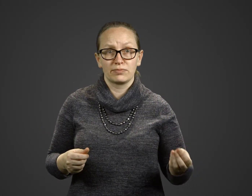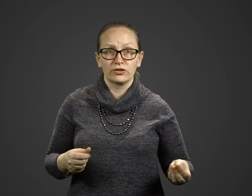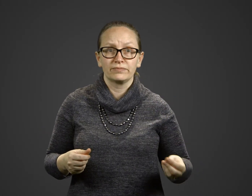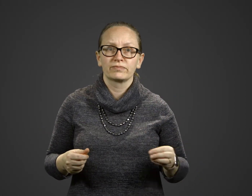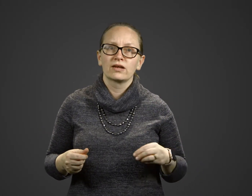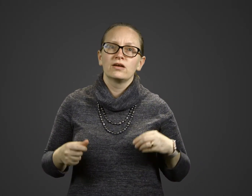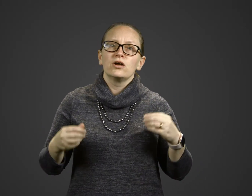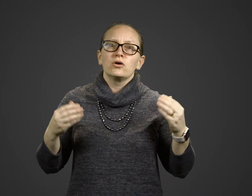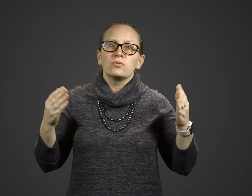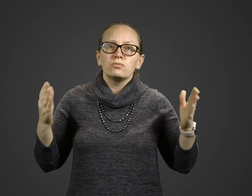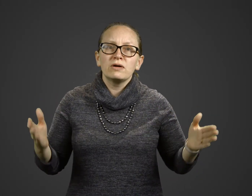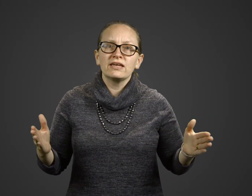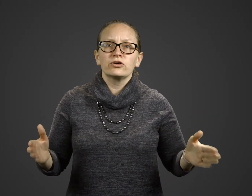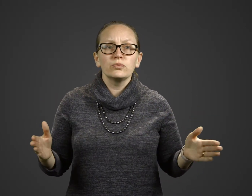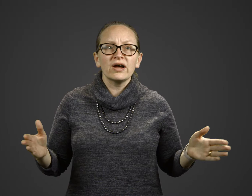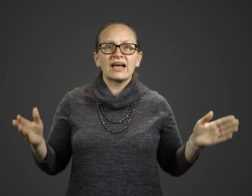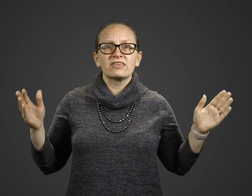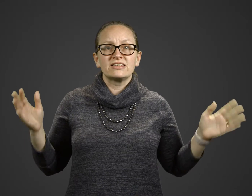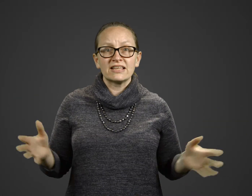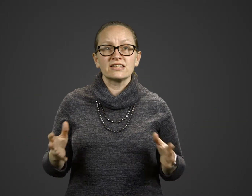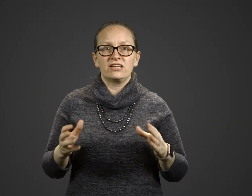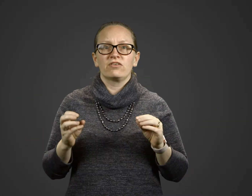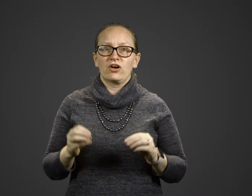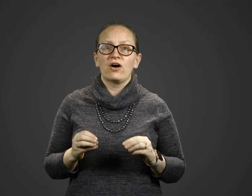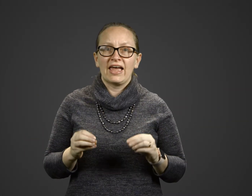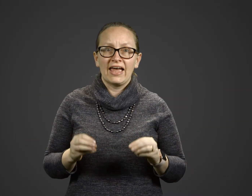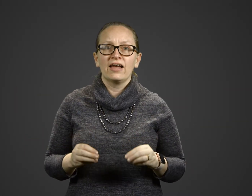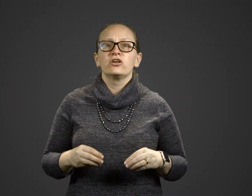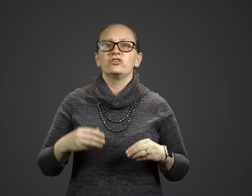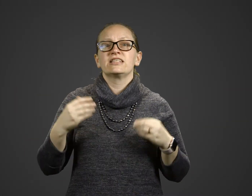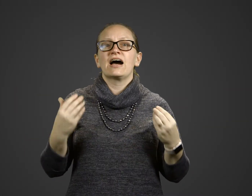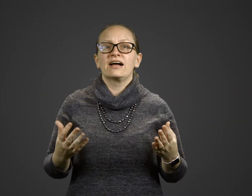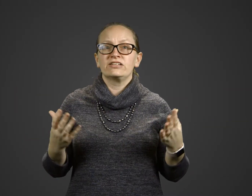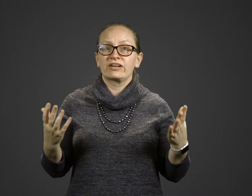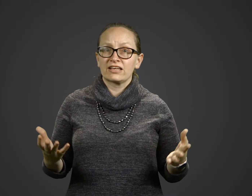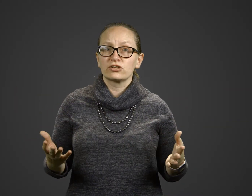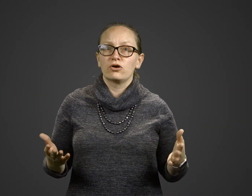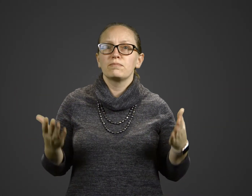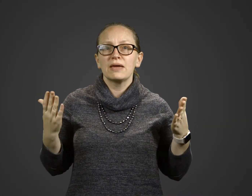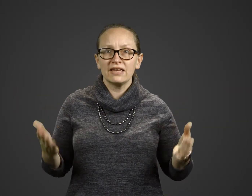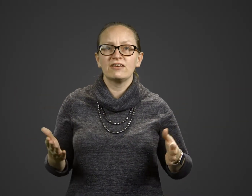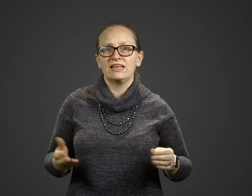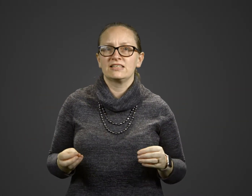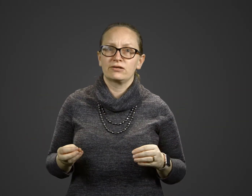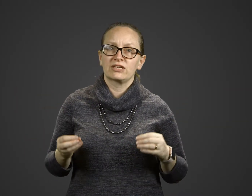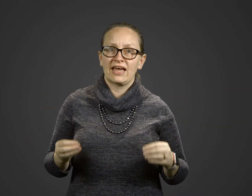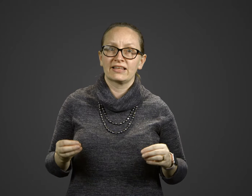balloon. We could work out the density of the hot air using the ideal gas law, PV is equal to